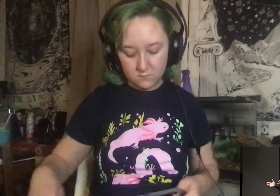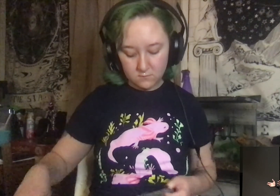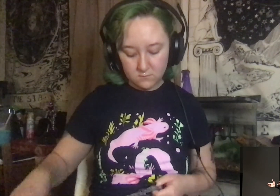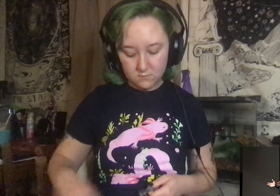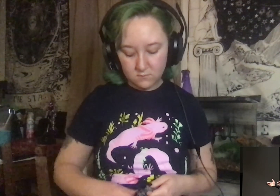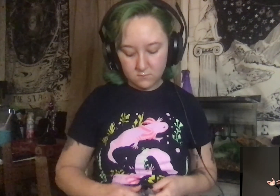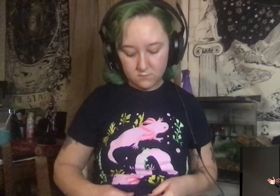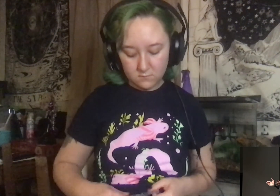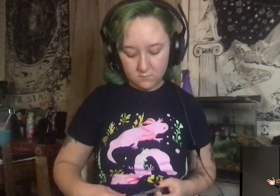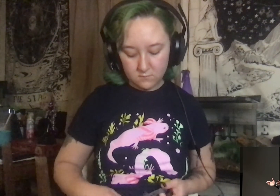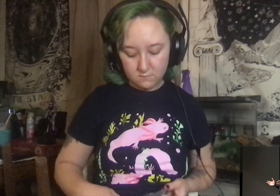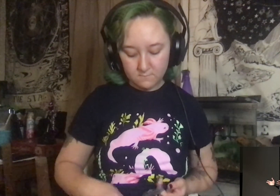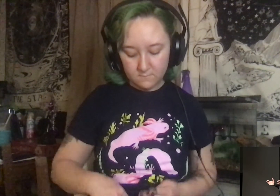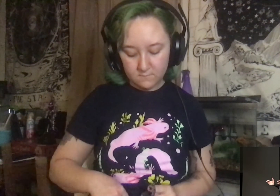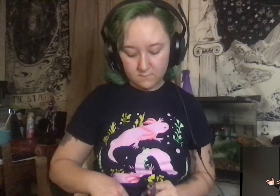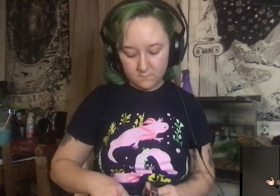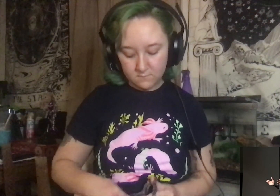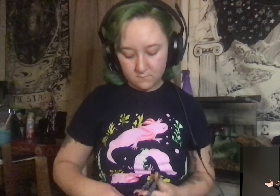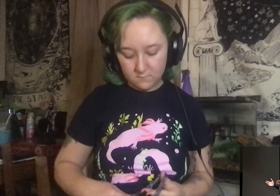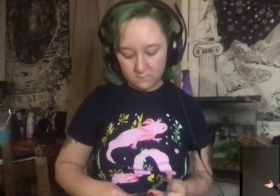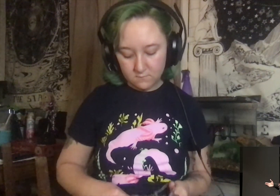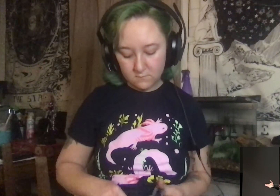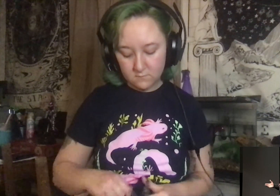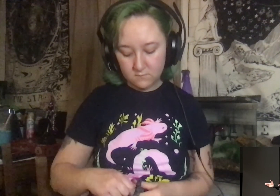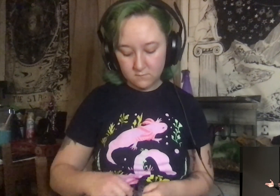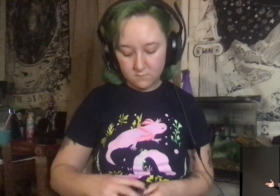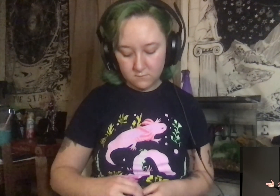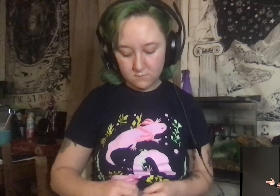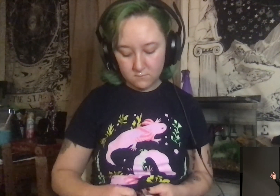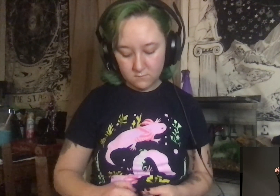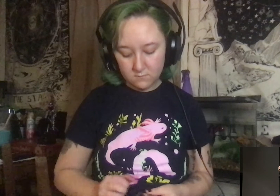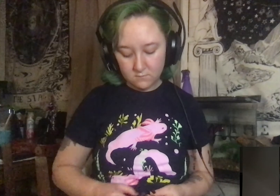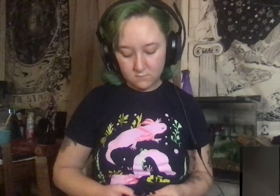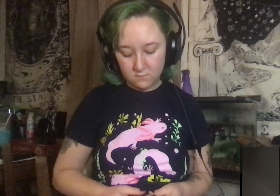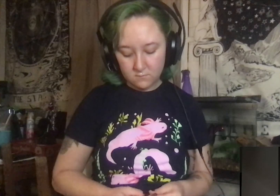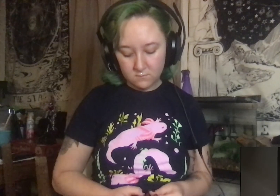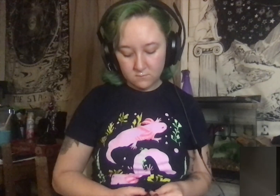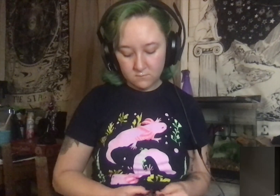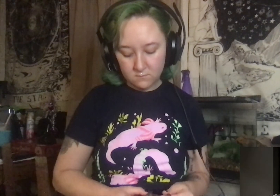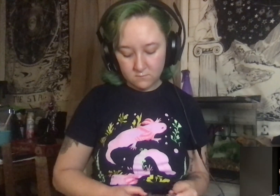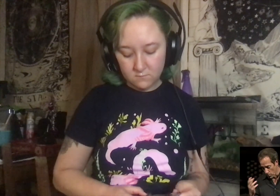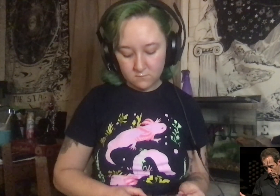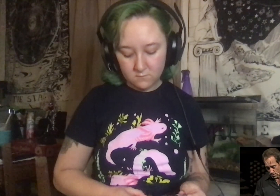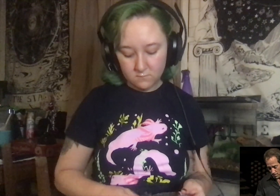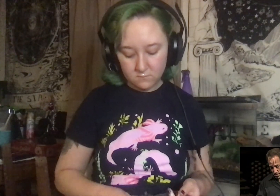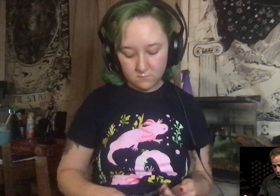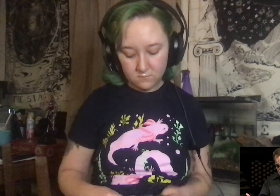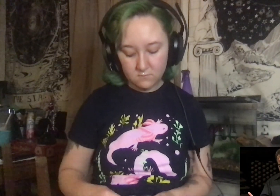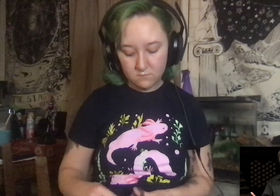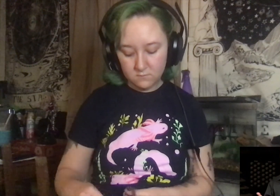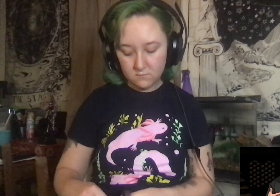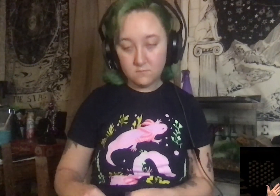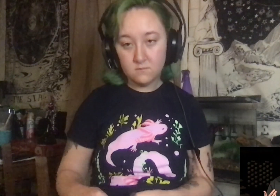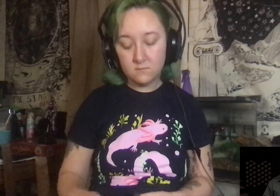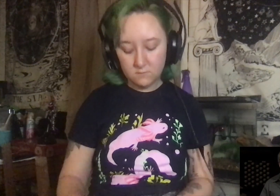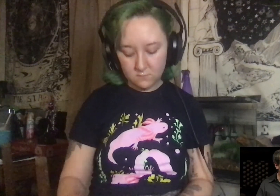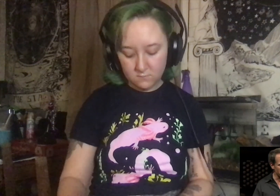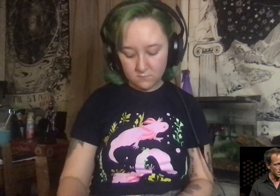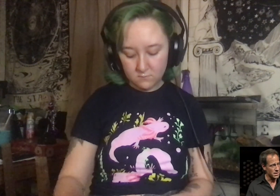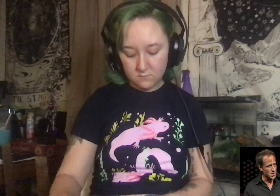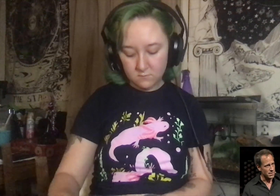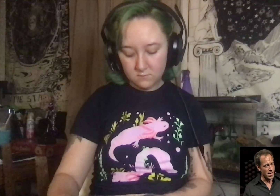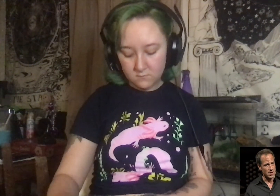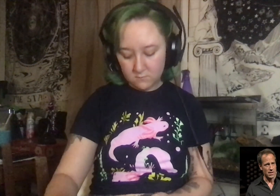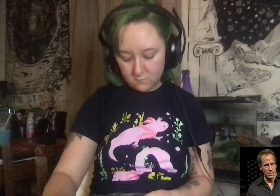on my chin. I got a lot wrong. So we're thinking, by we, I mean